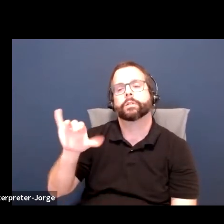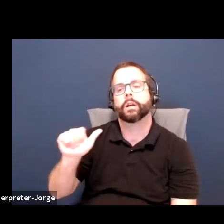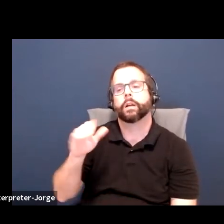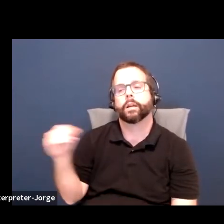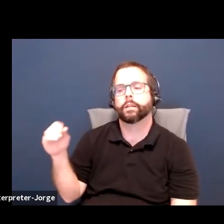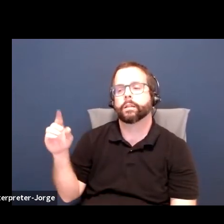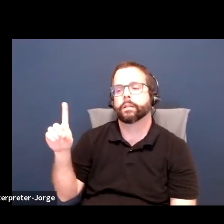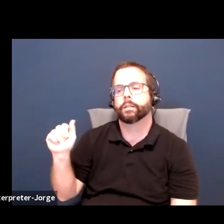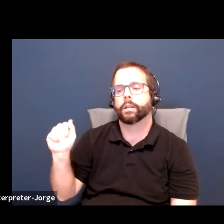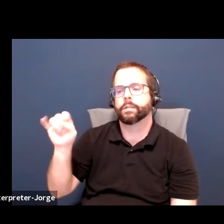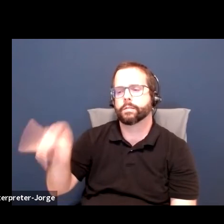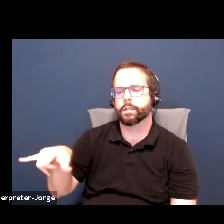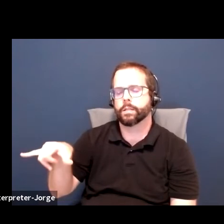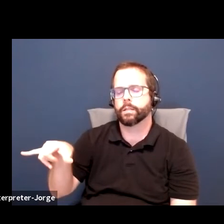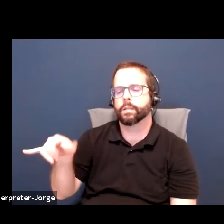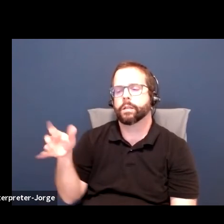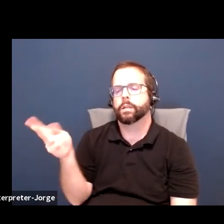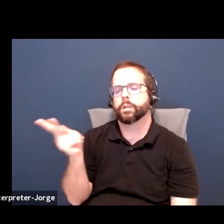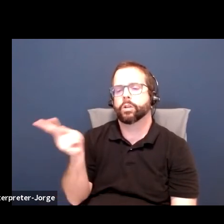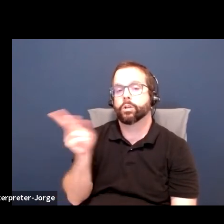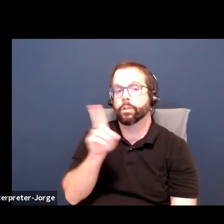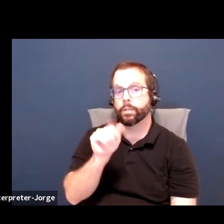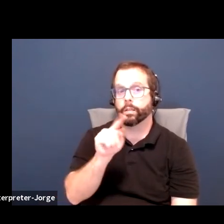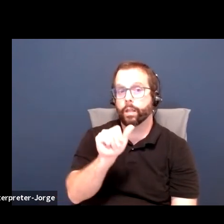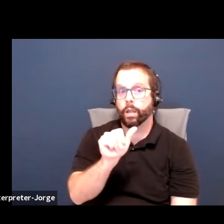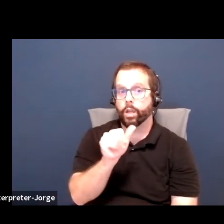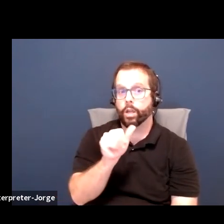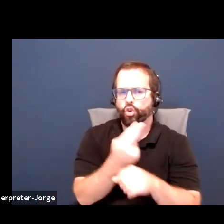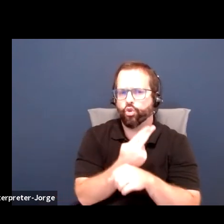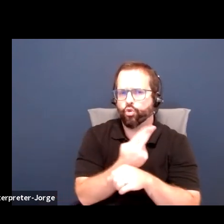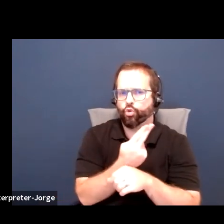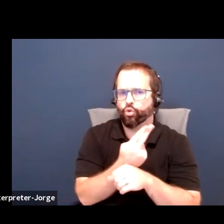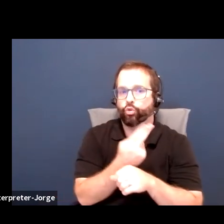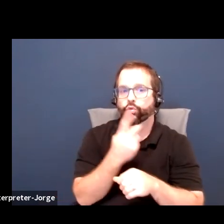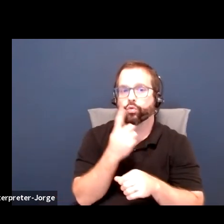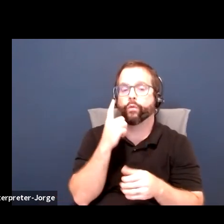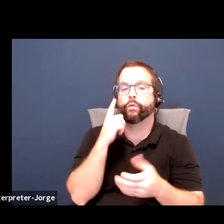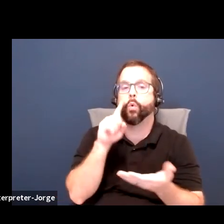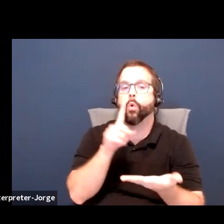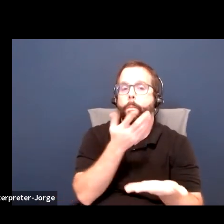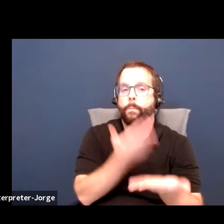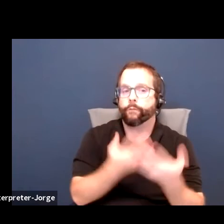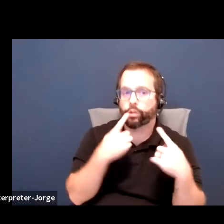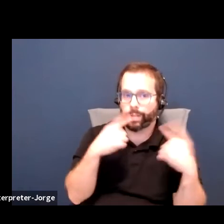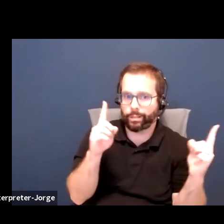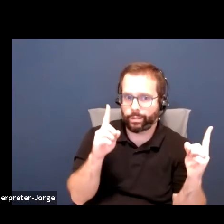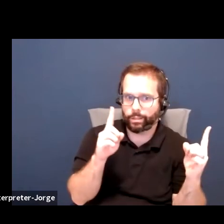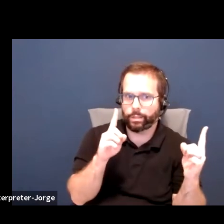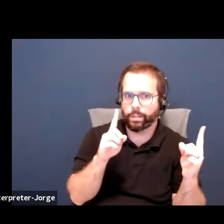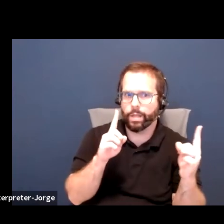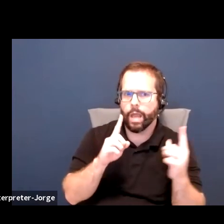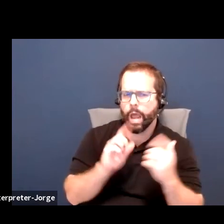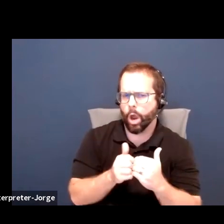prove success or to market to potential funders or conduct outreach to potential community partners?